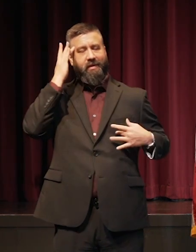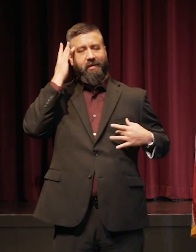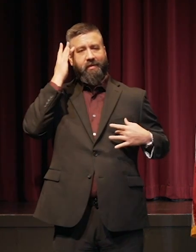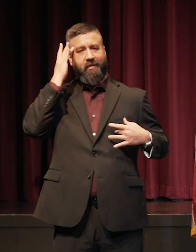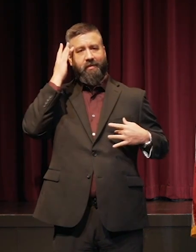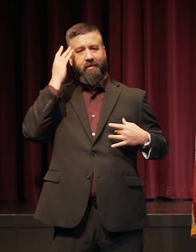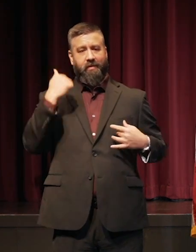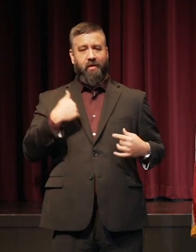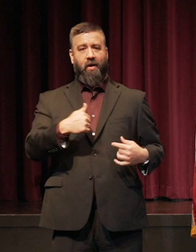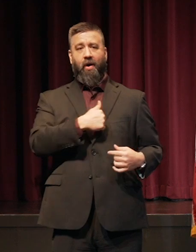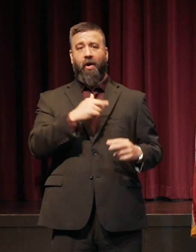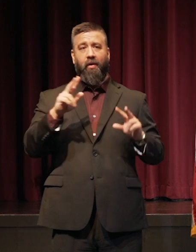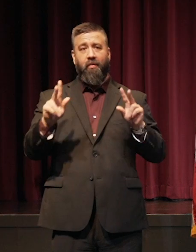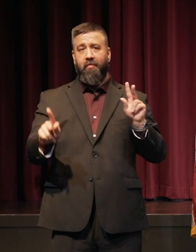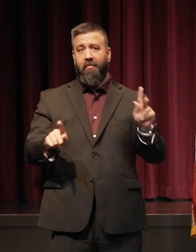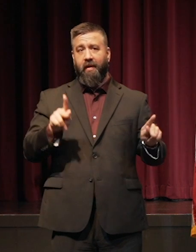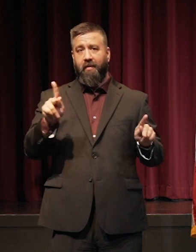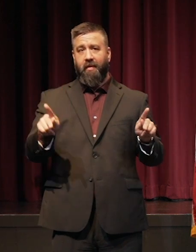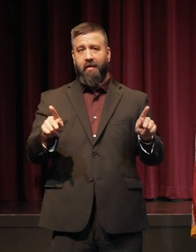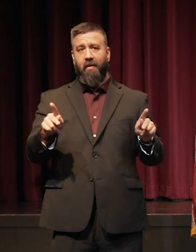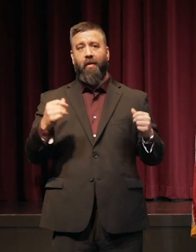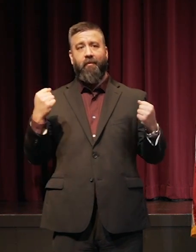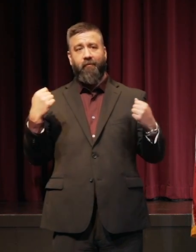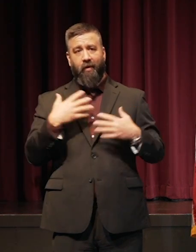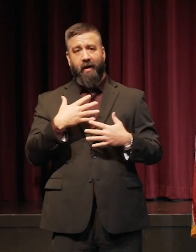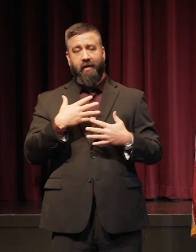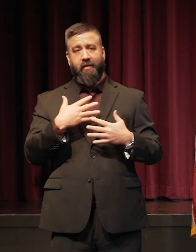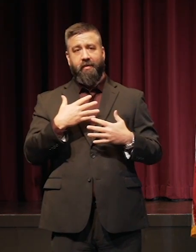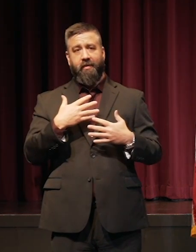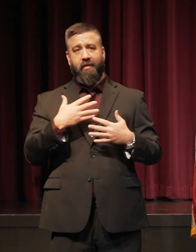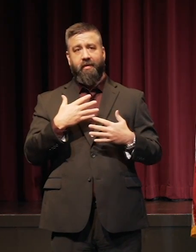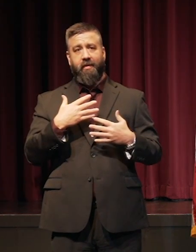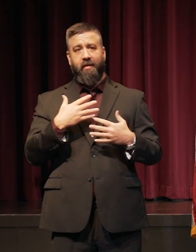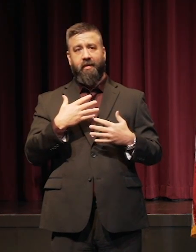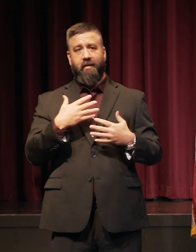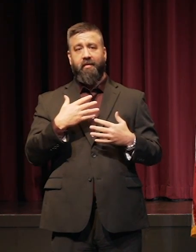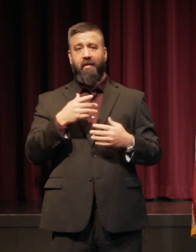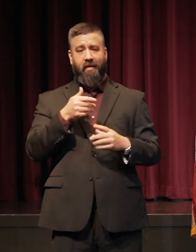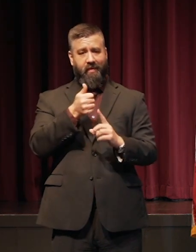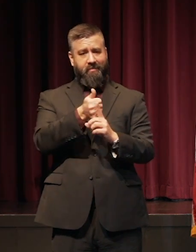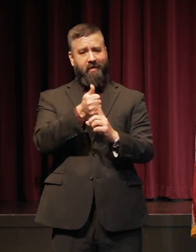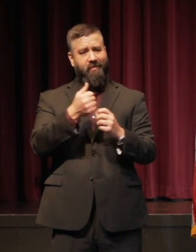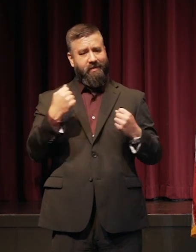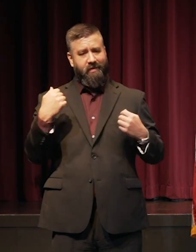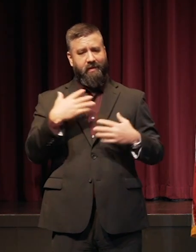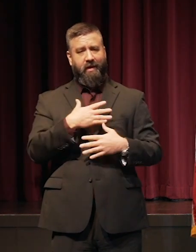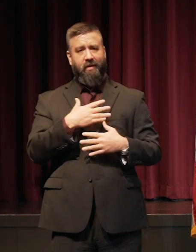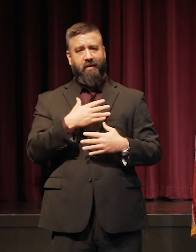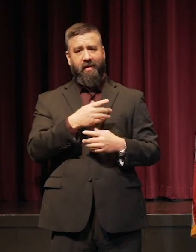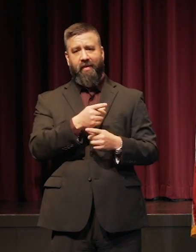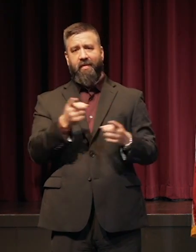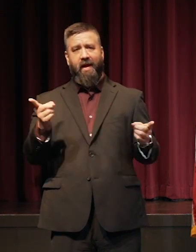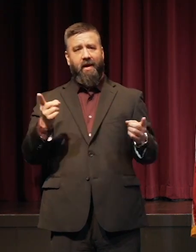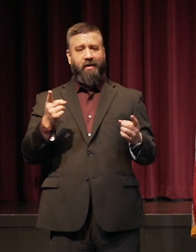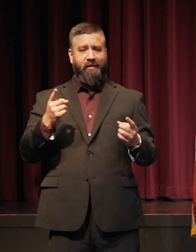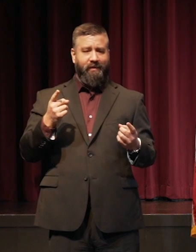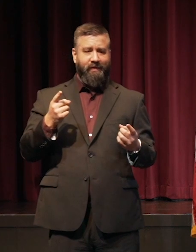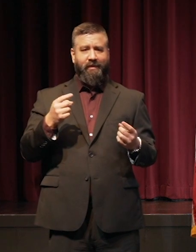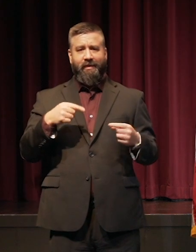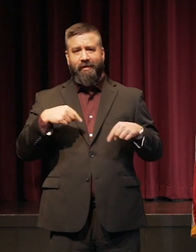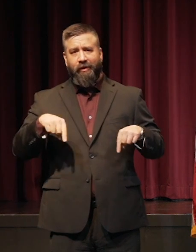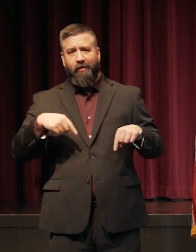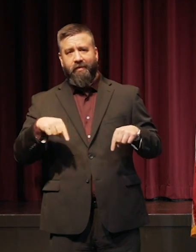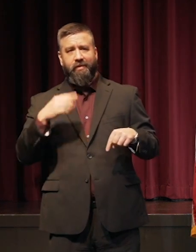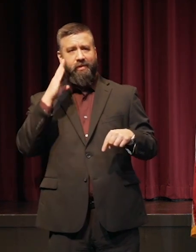Our residents are afraid. They are scared. They are anxious to